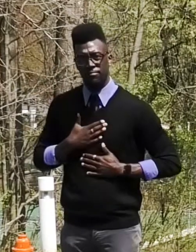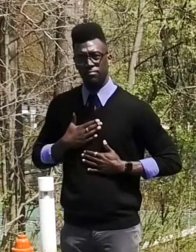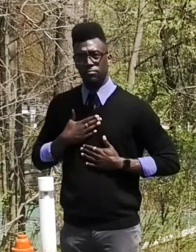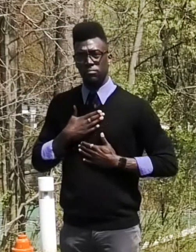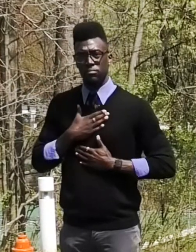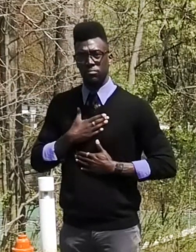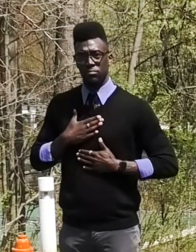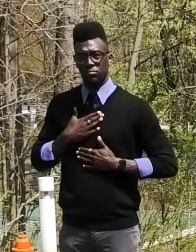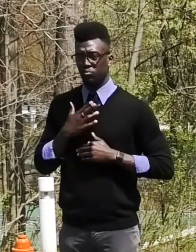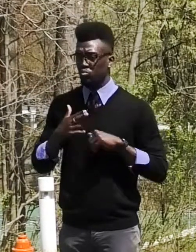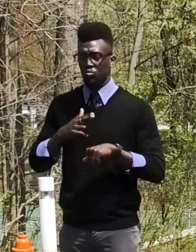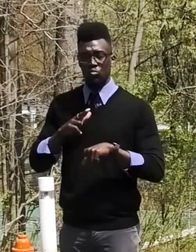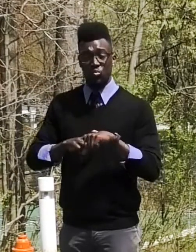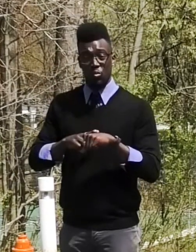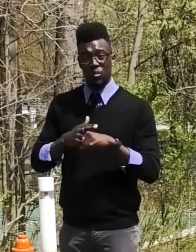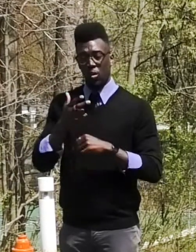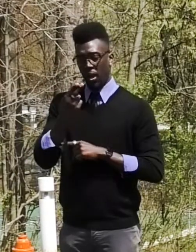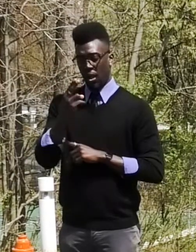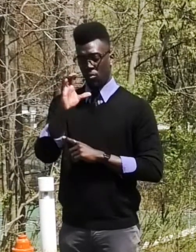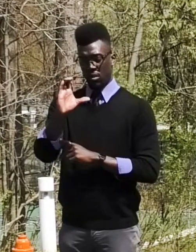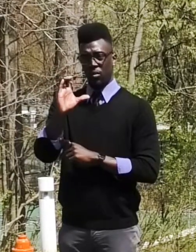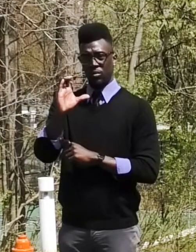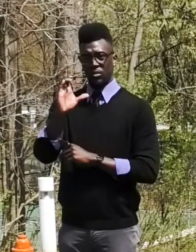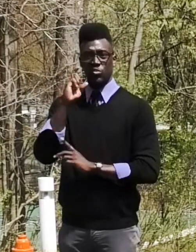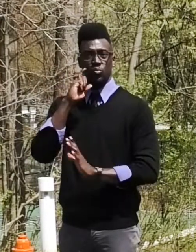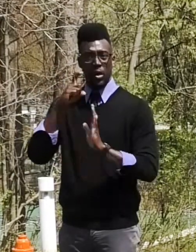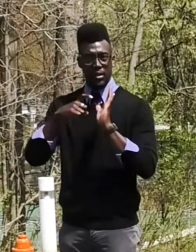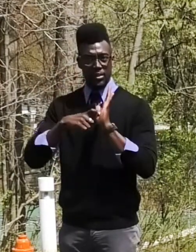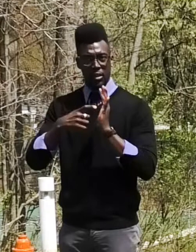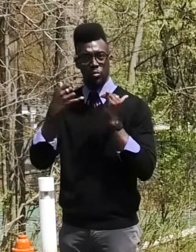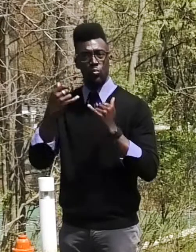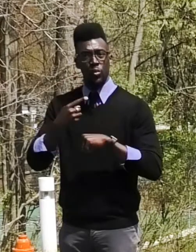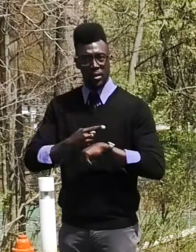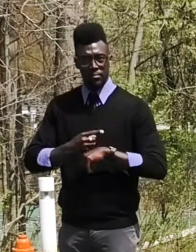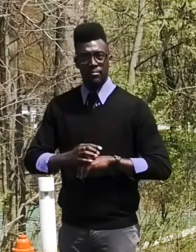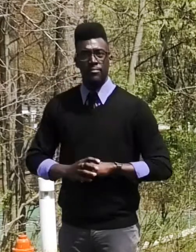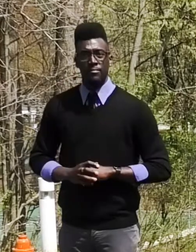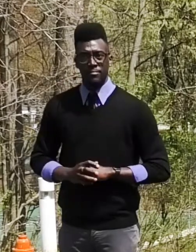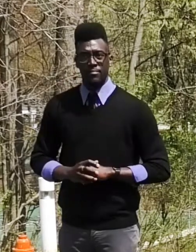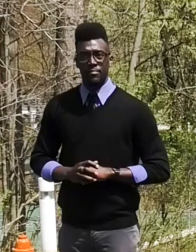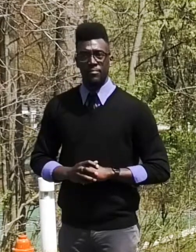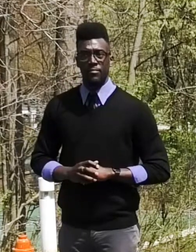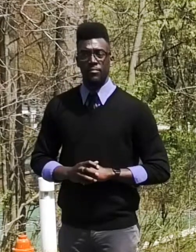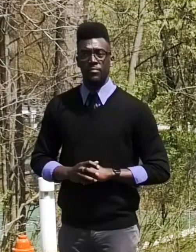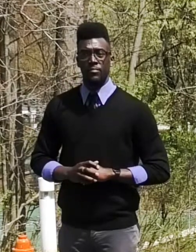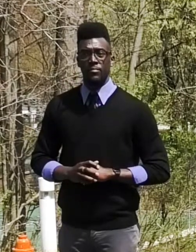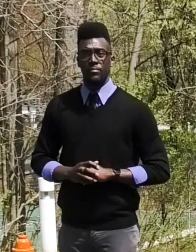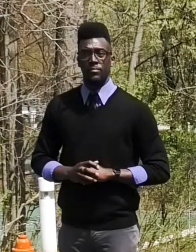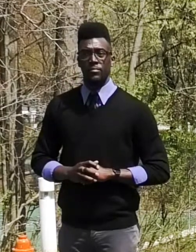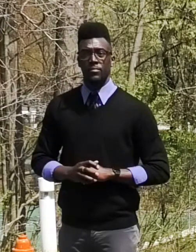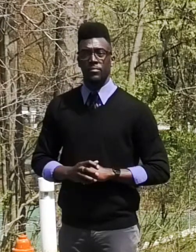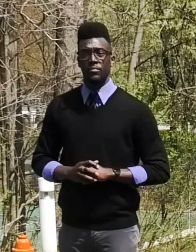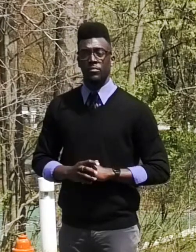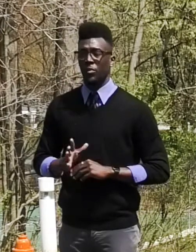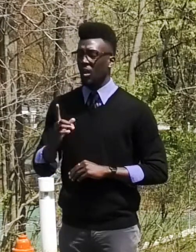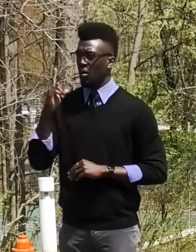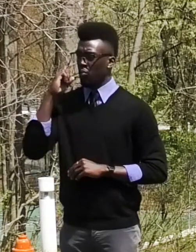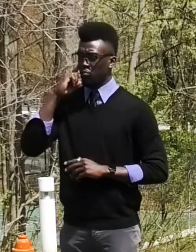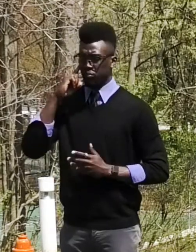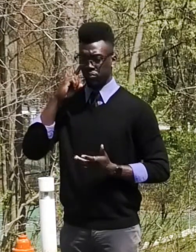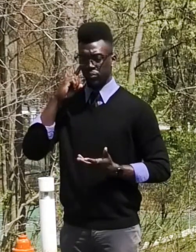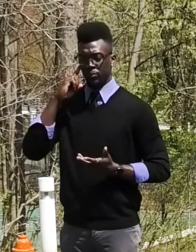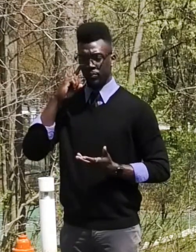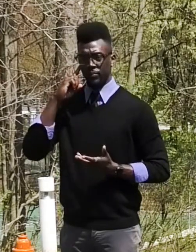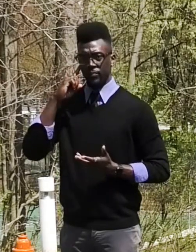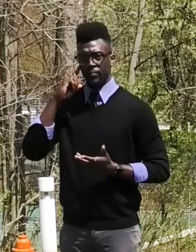that Howard County is recognizing this day in such a way. But I thought it was so,